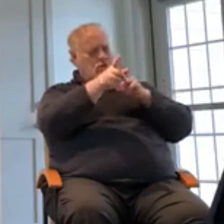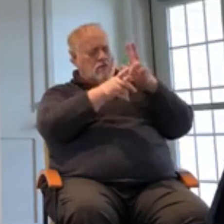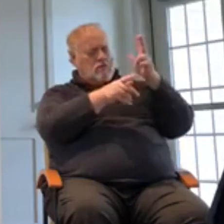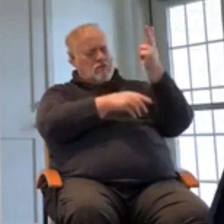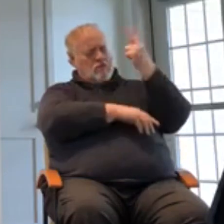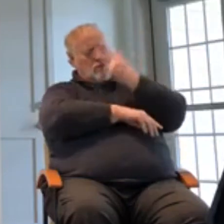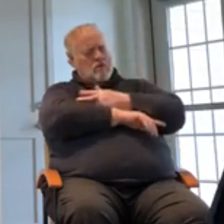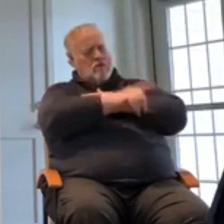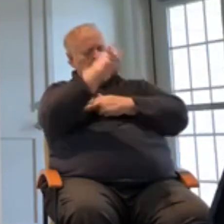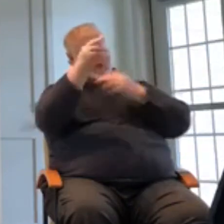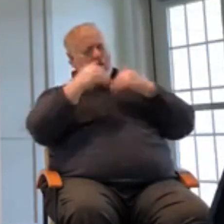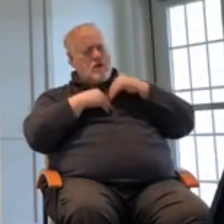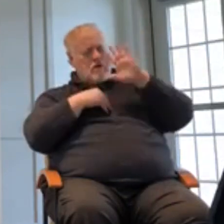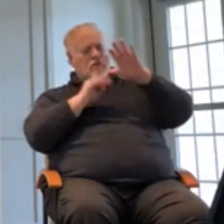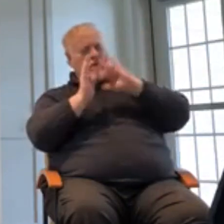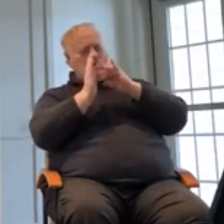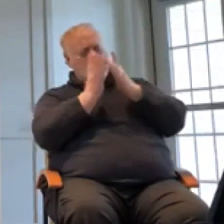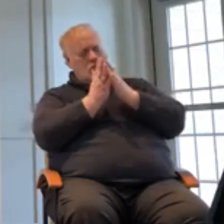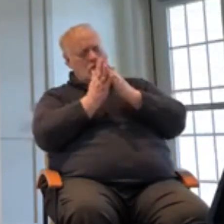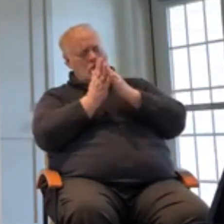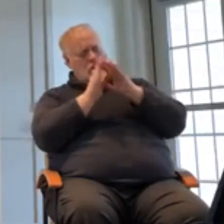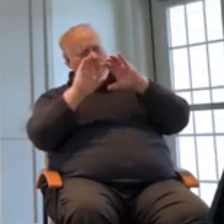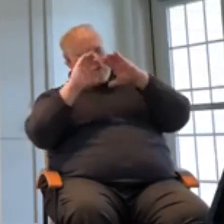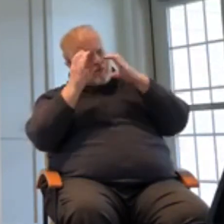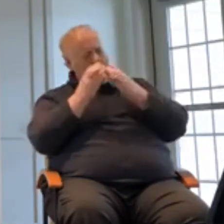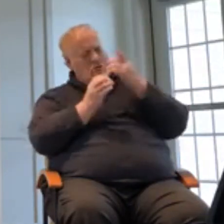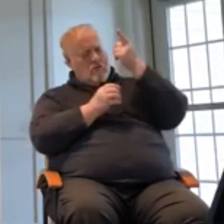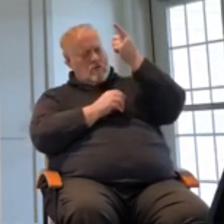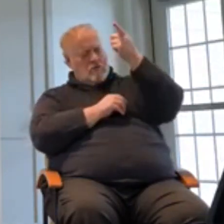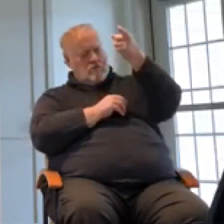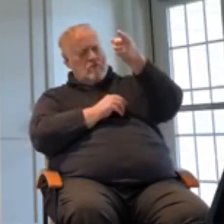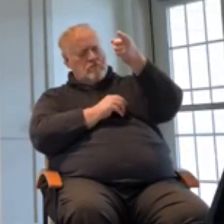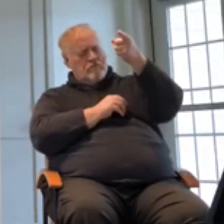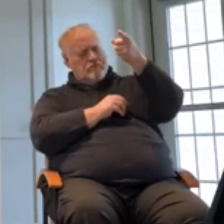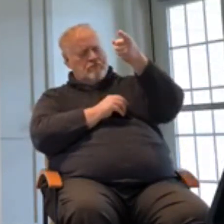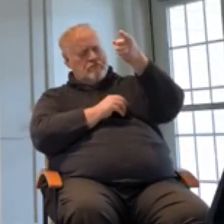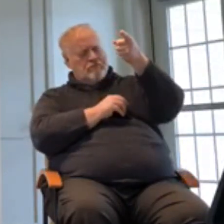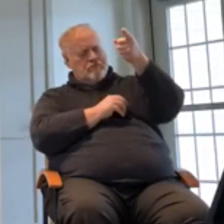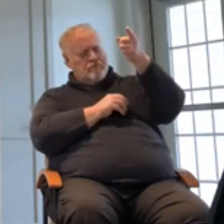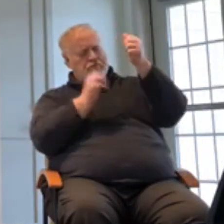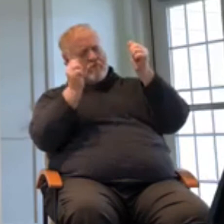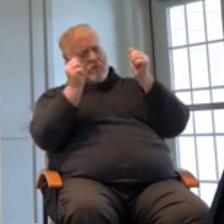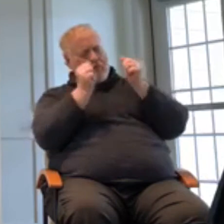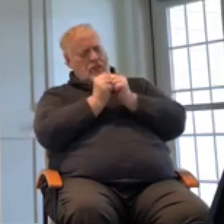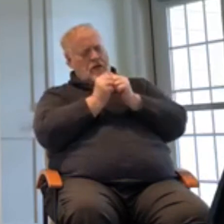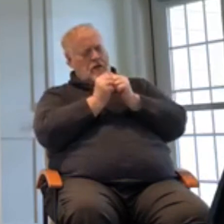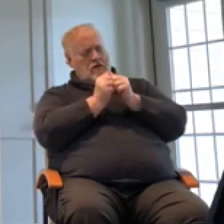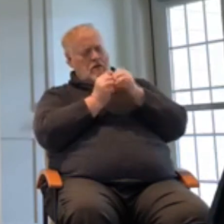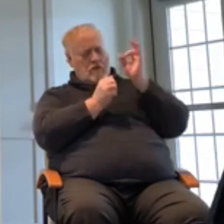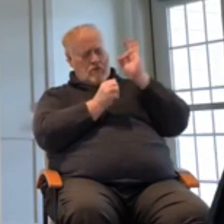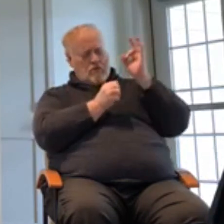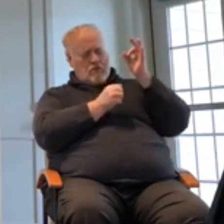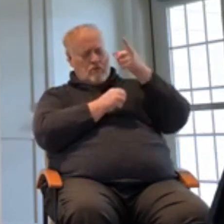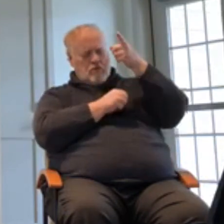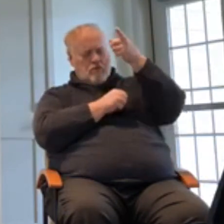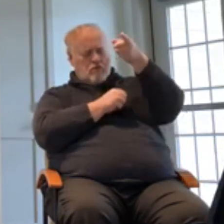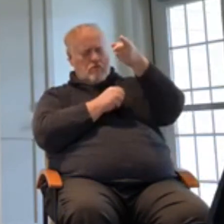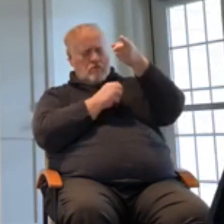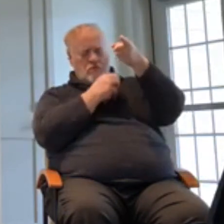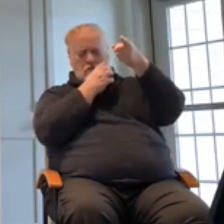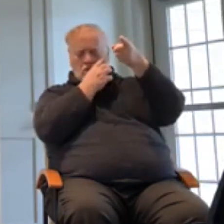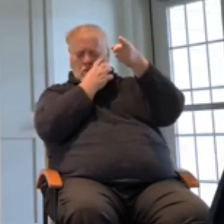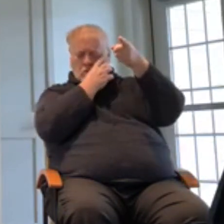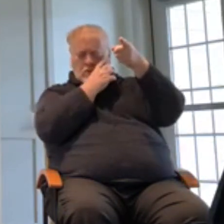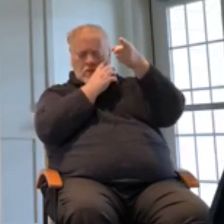their Bible conference over in Bel Air. God be with Evangelist Hanks, and